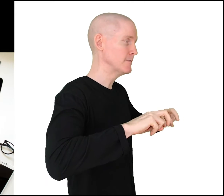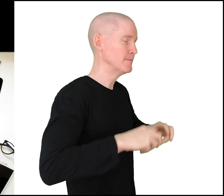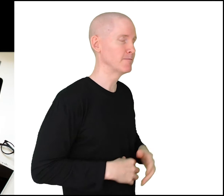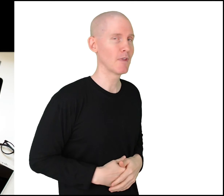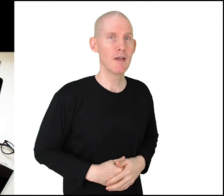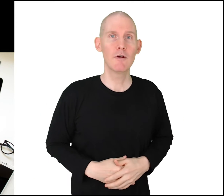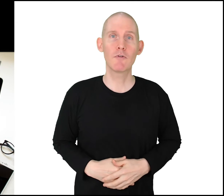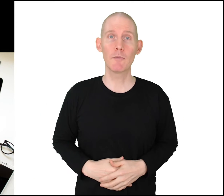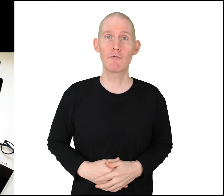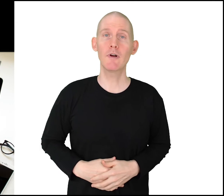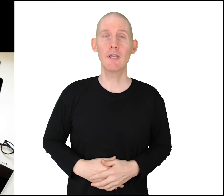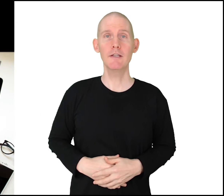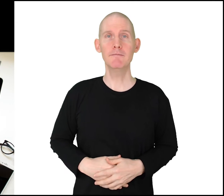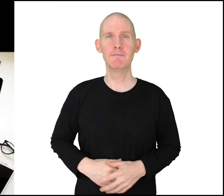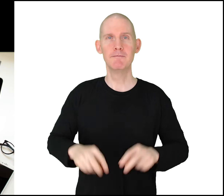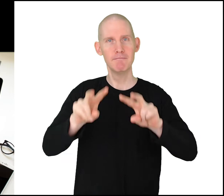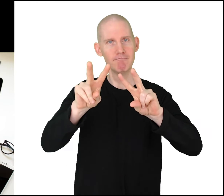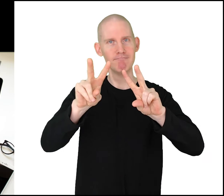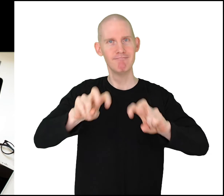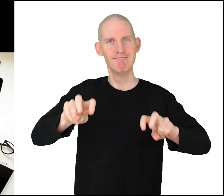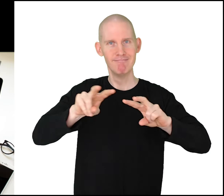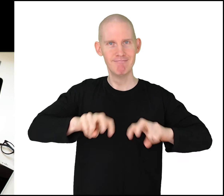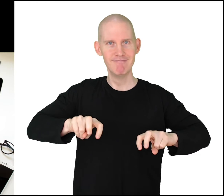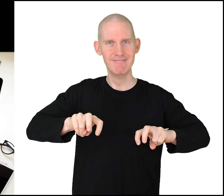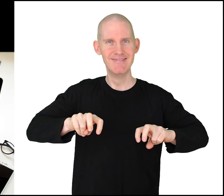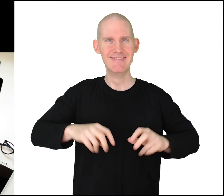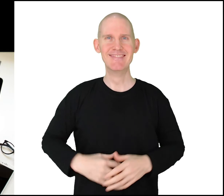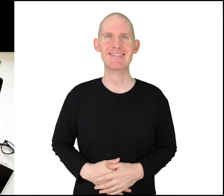Analysis. From the front again.